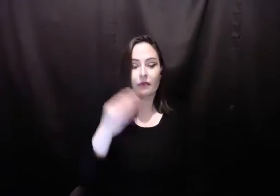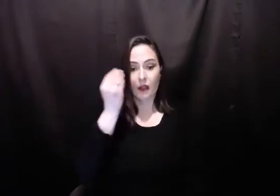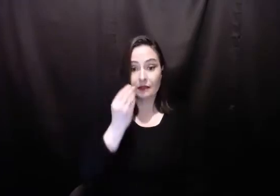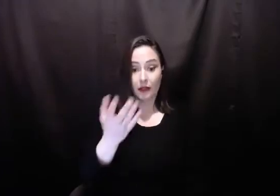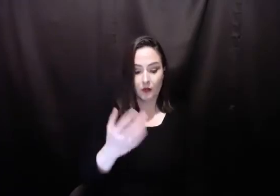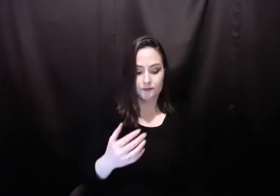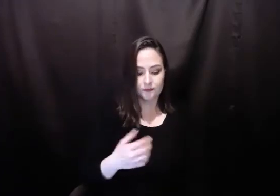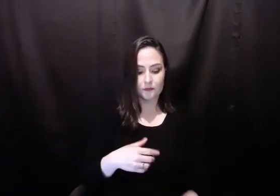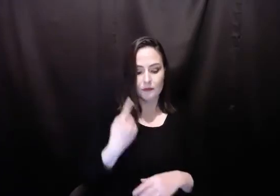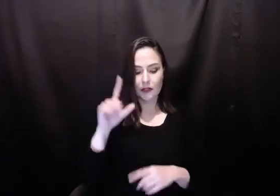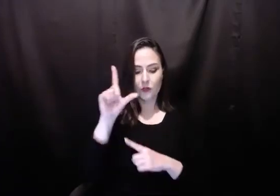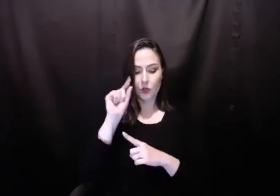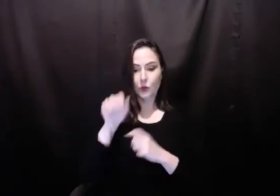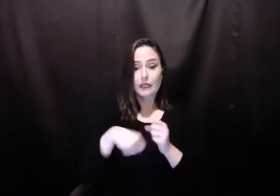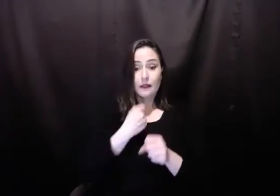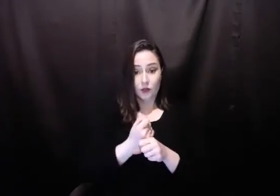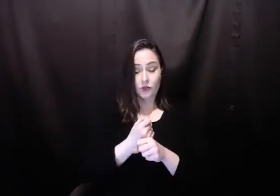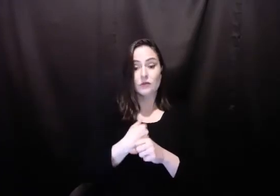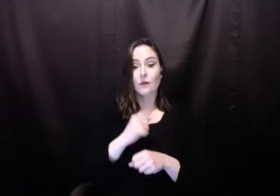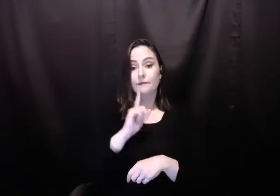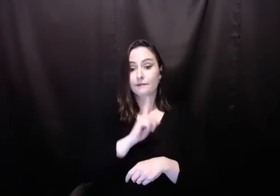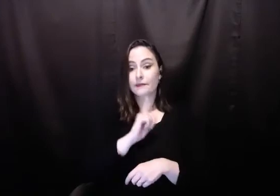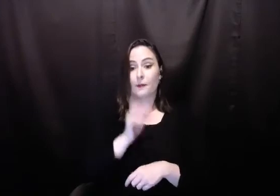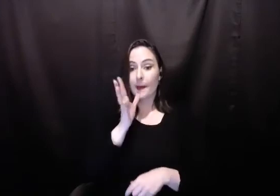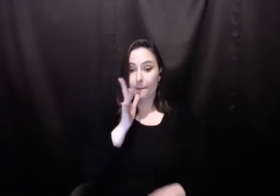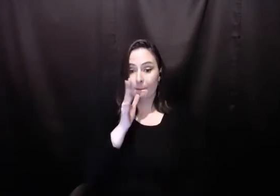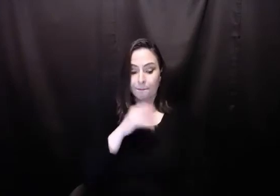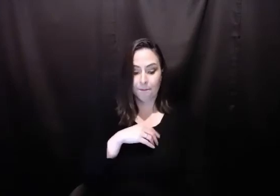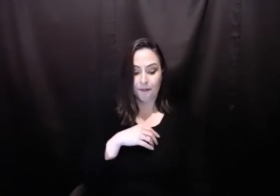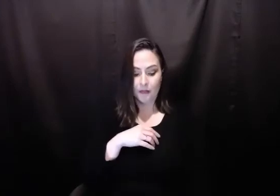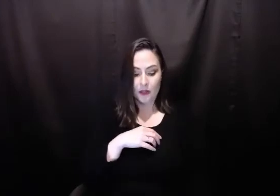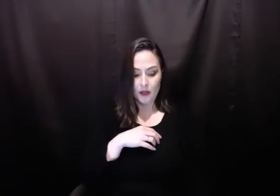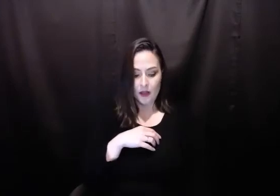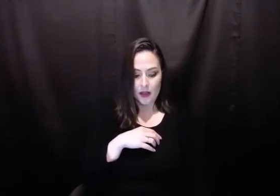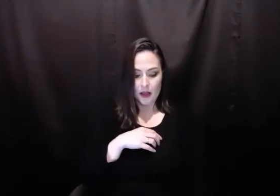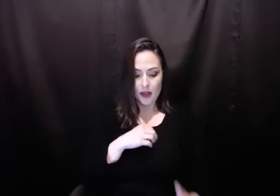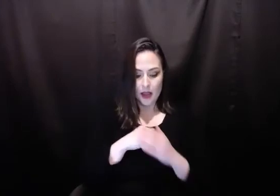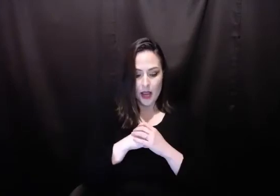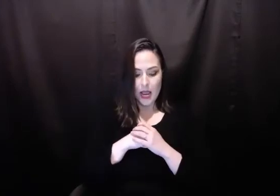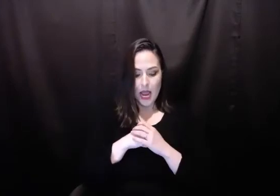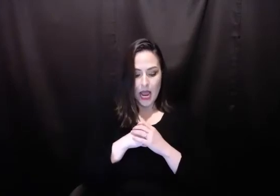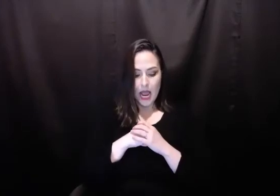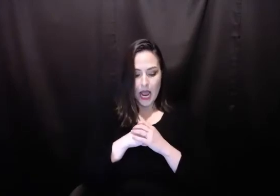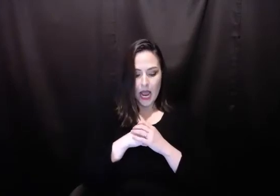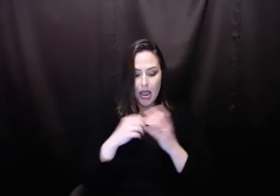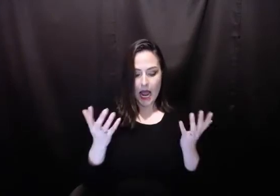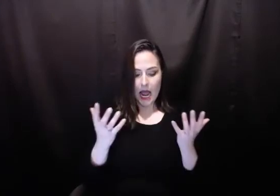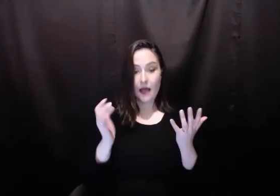that was really important for me, to accept myself as an okay parent. My kids today will say,